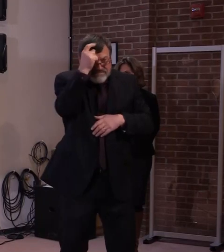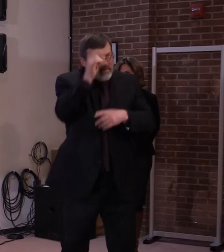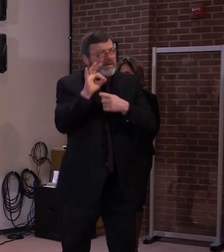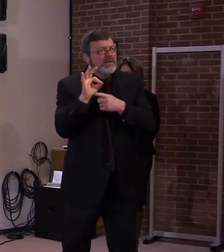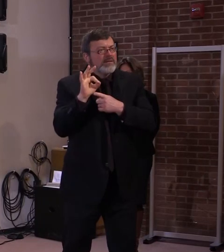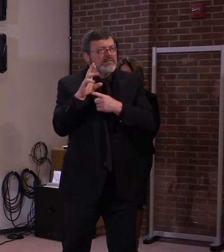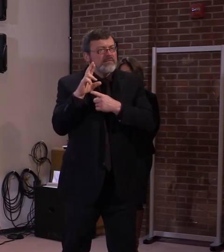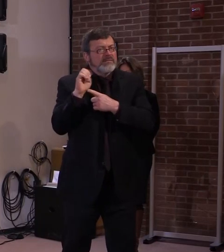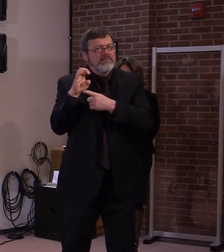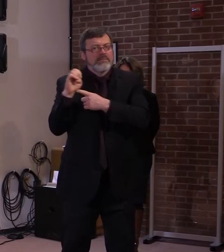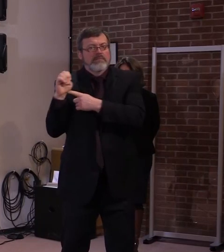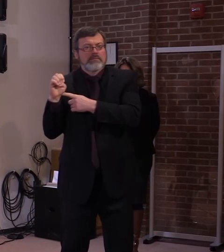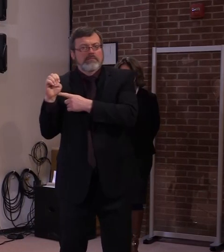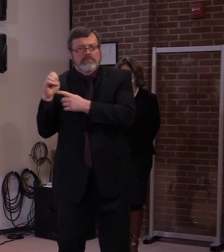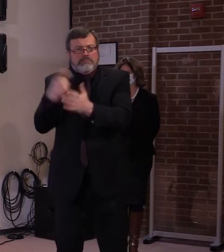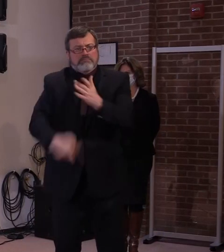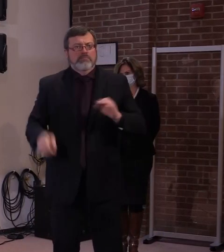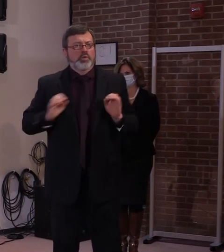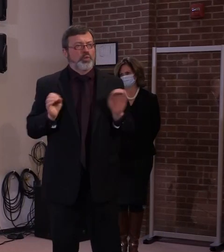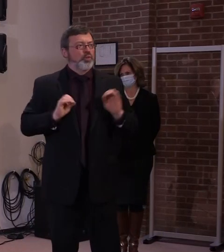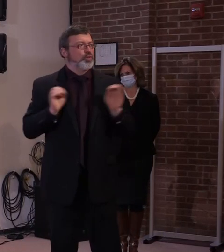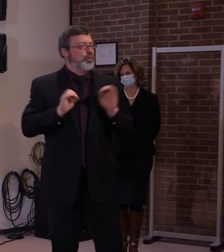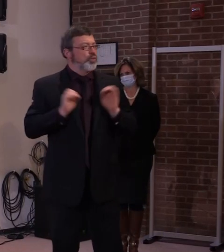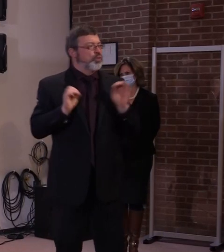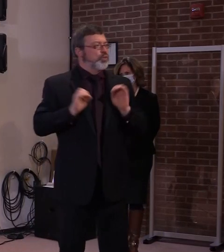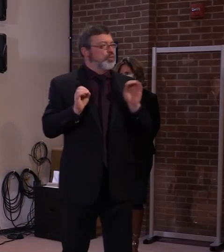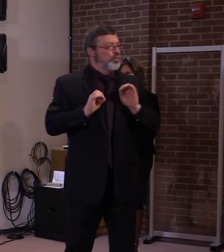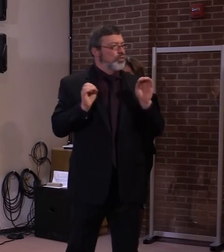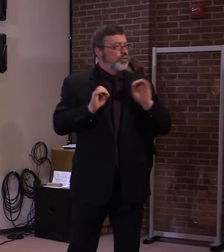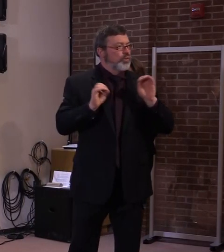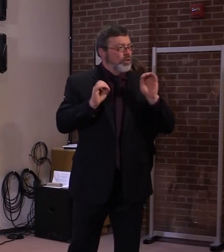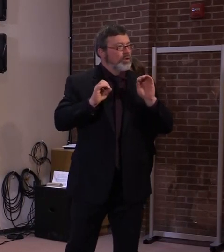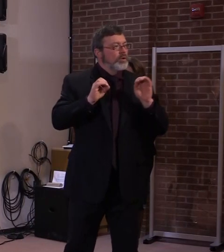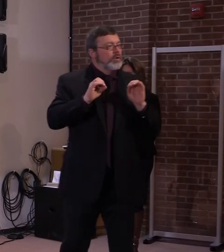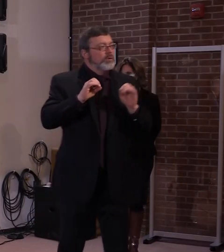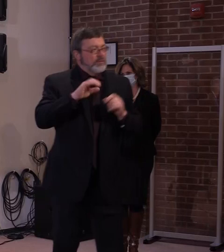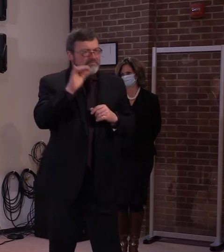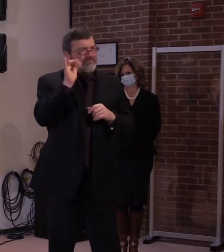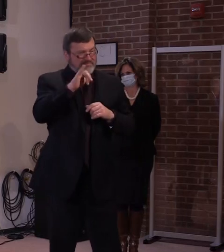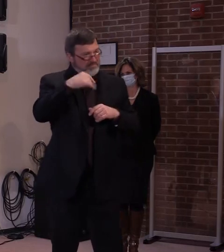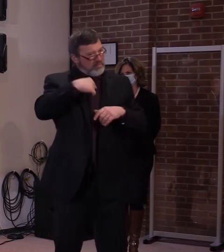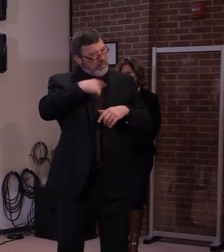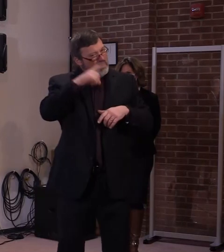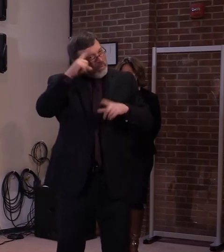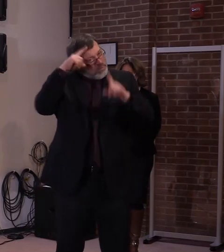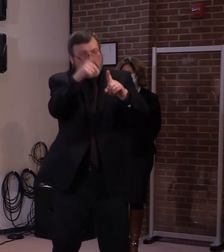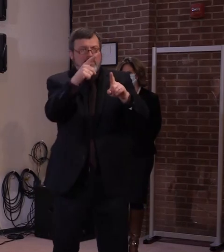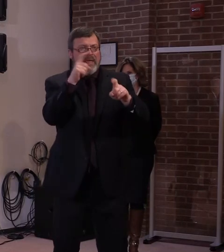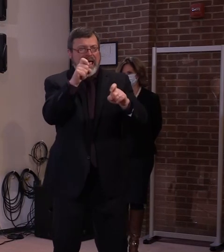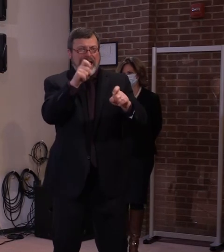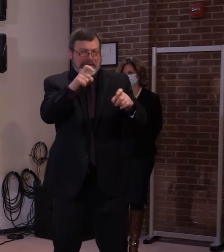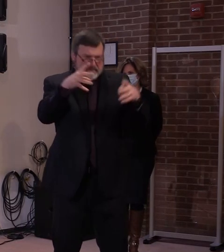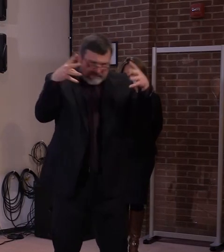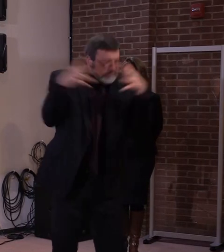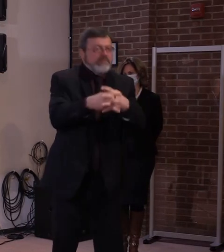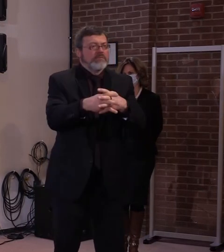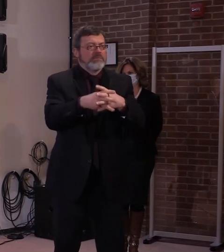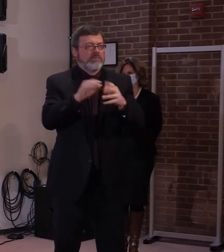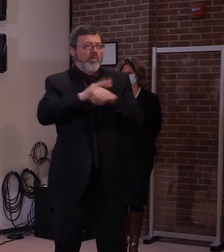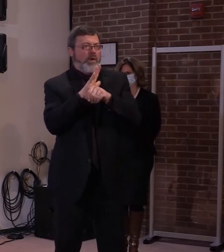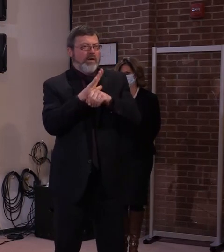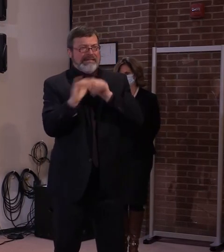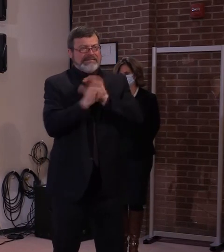have COVID. And if you do test positive for COVID-19, all the resources you need, including reporting your